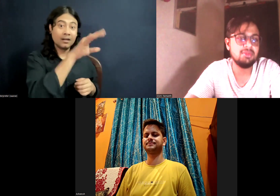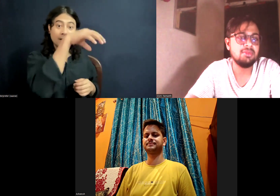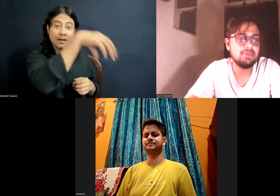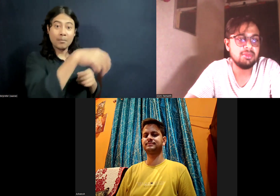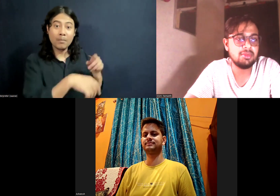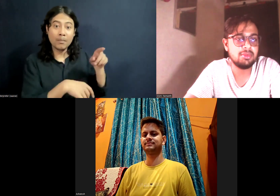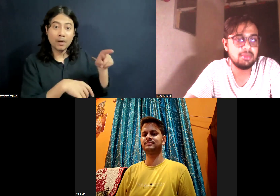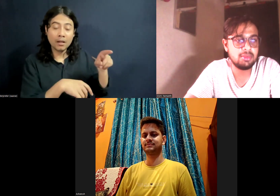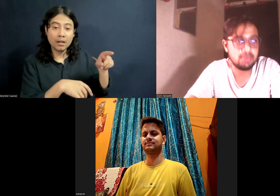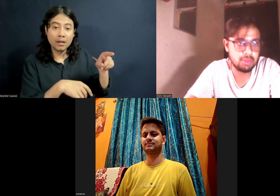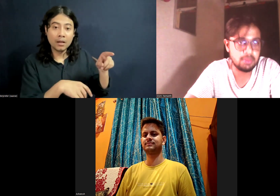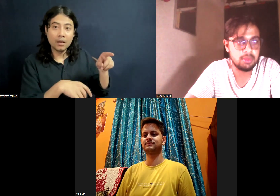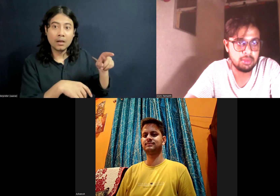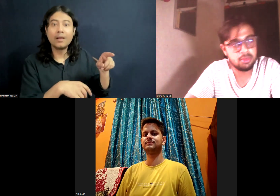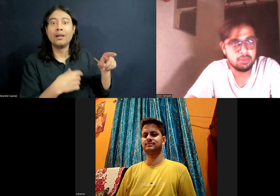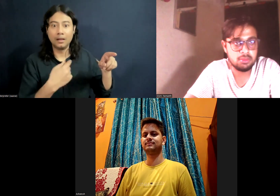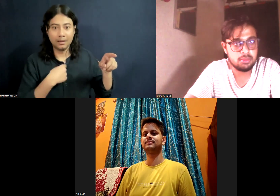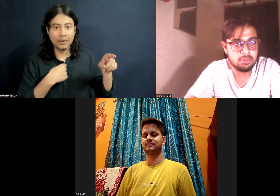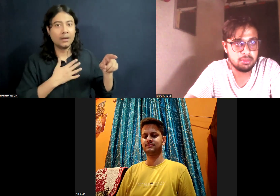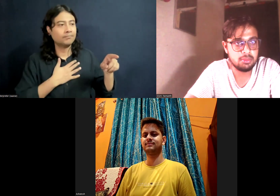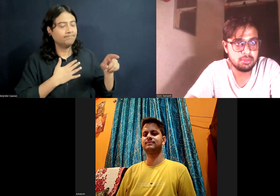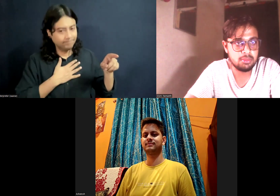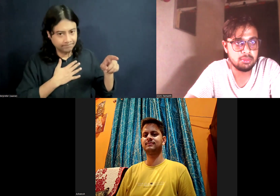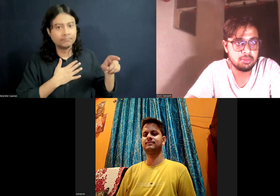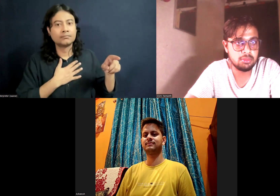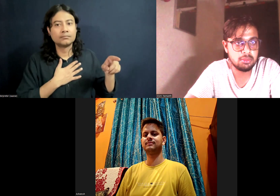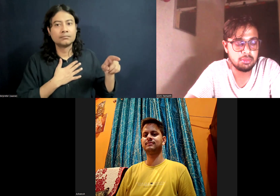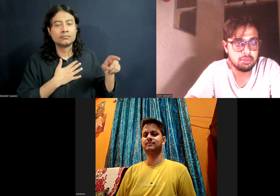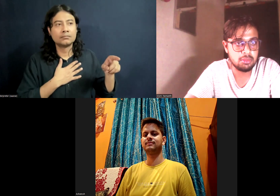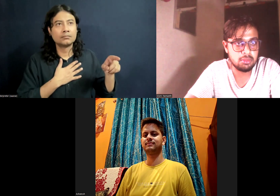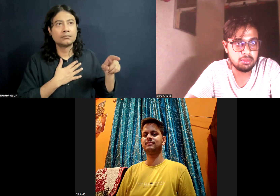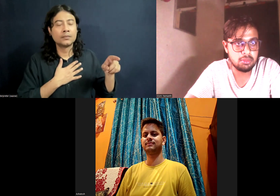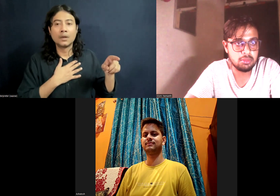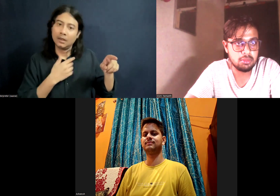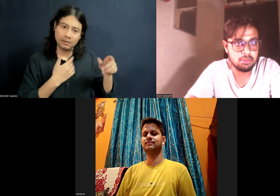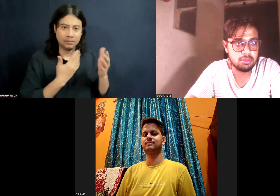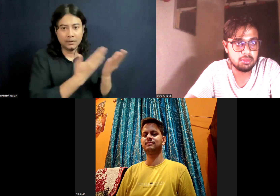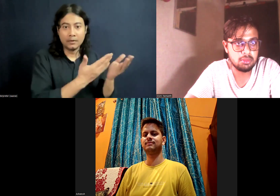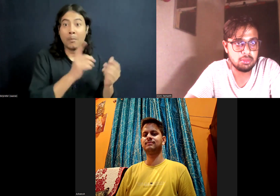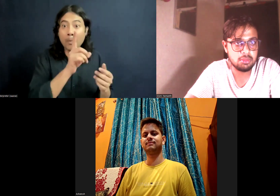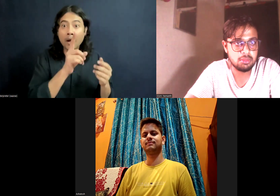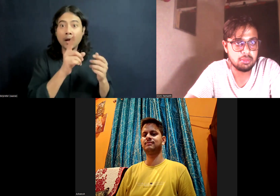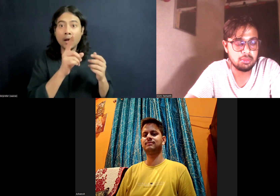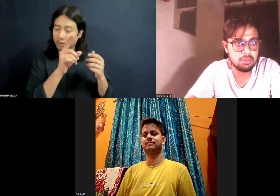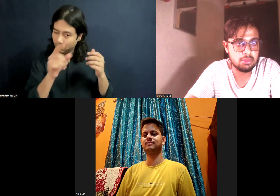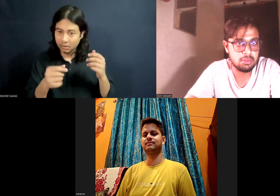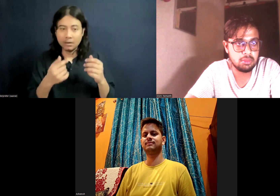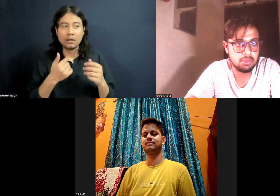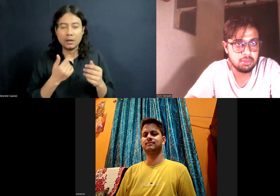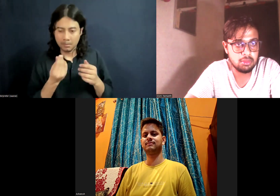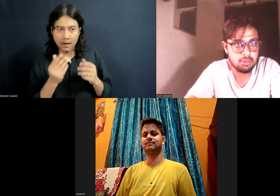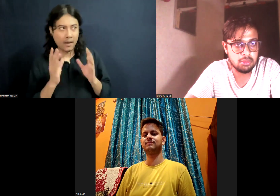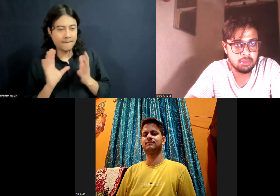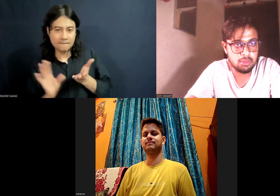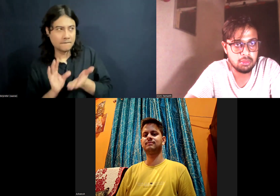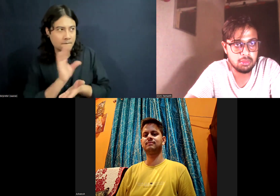it because you want to make it as a tax bracket, that is wrong. There the choice is yours. With the government you don't have a choice,